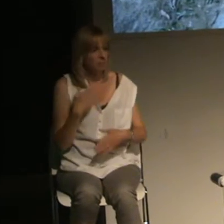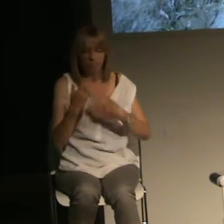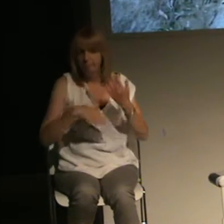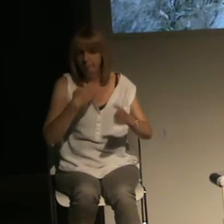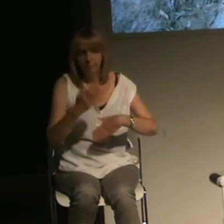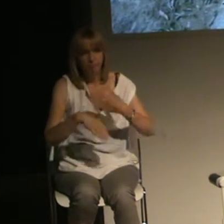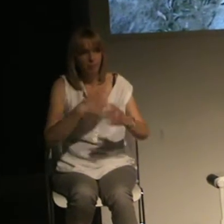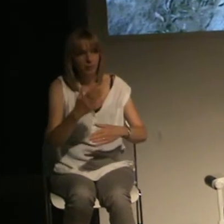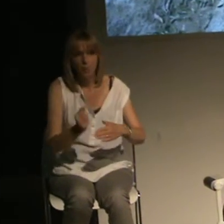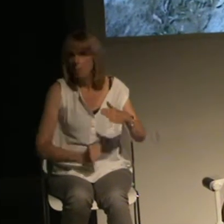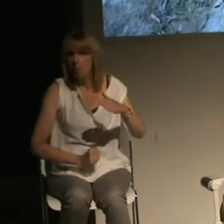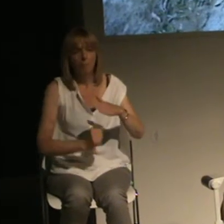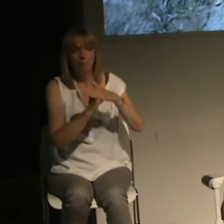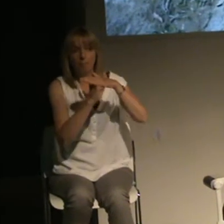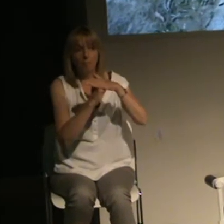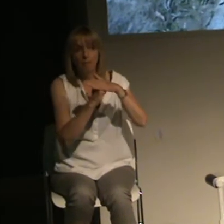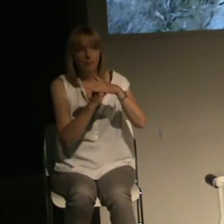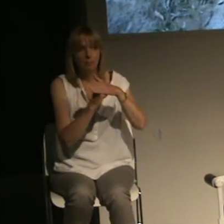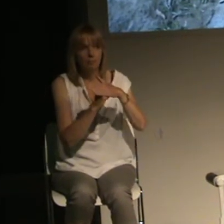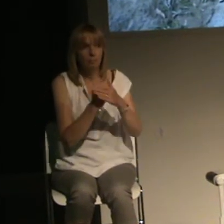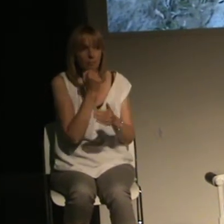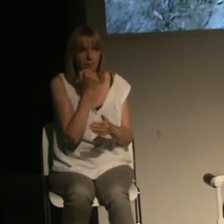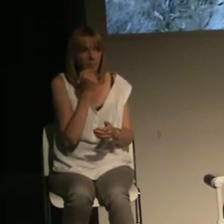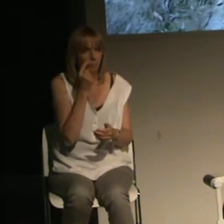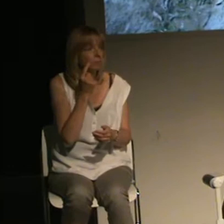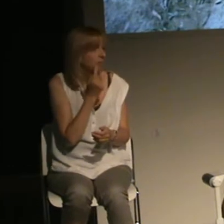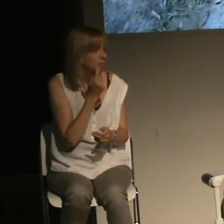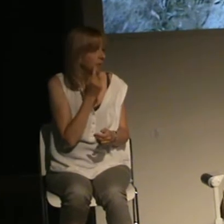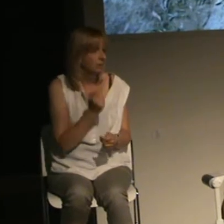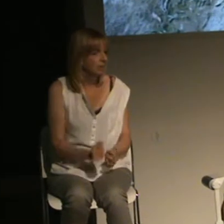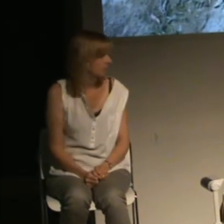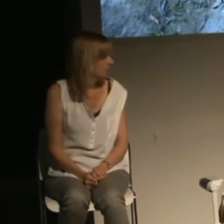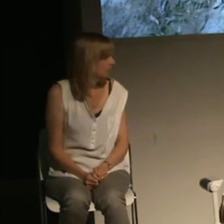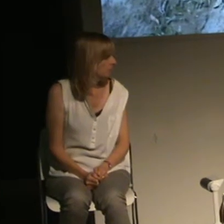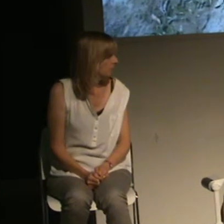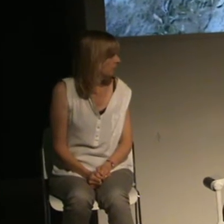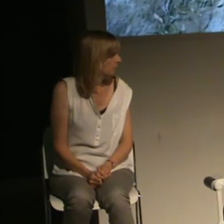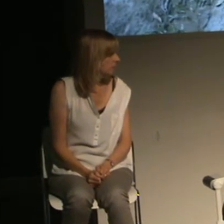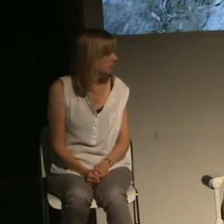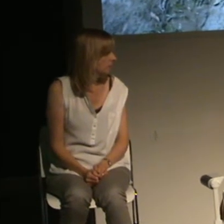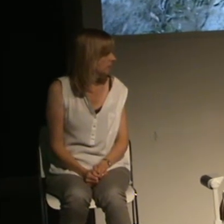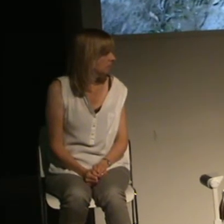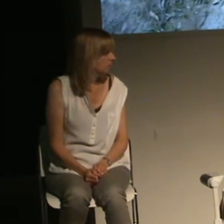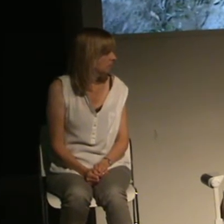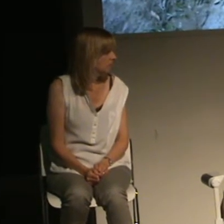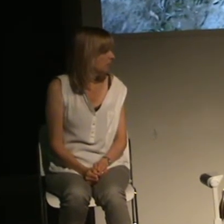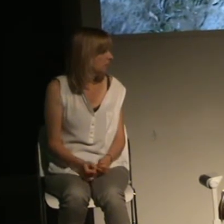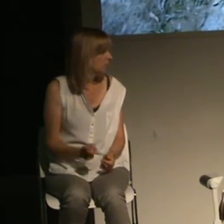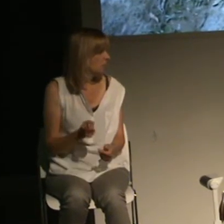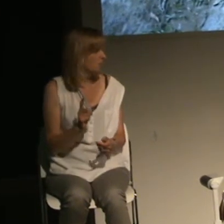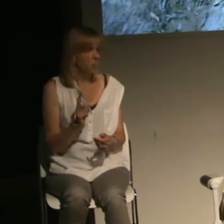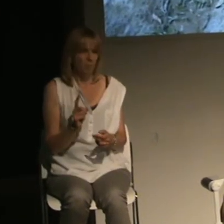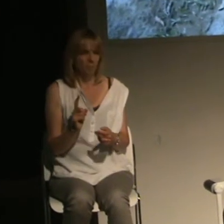life. There is no limit to the number of teeth. Now let's talk a bit about their life, their lifestyles and their sort of